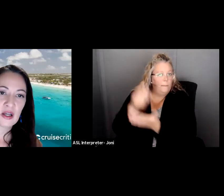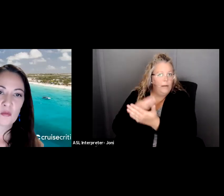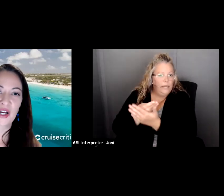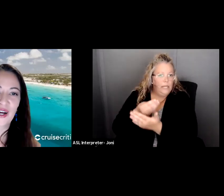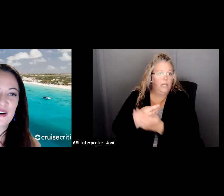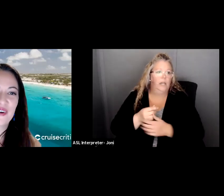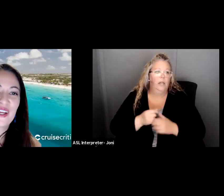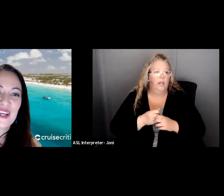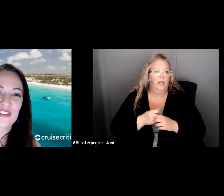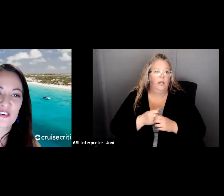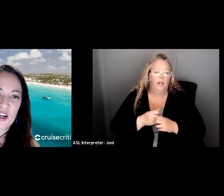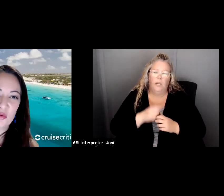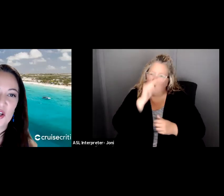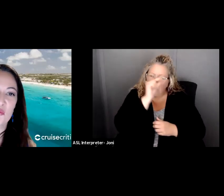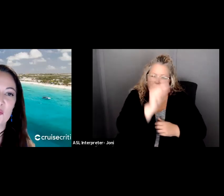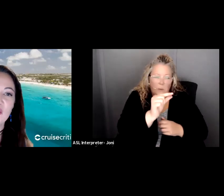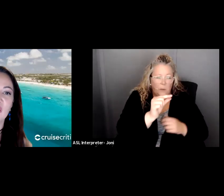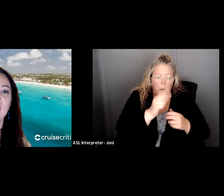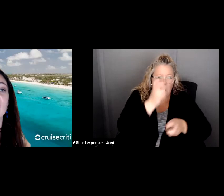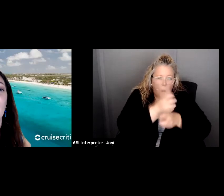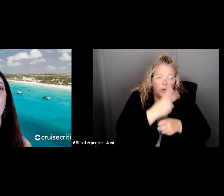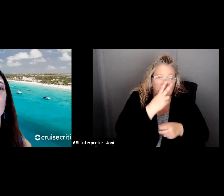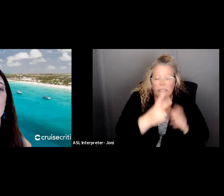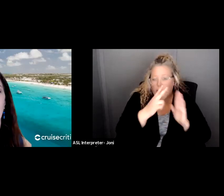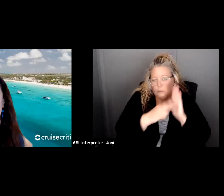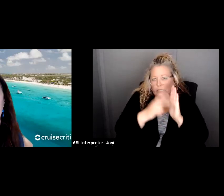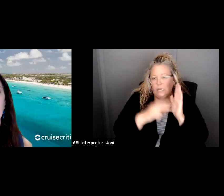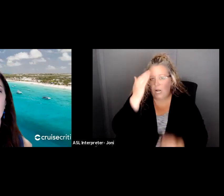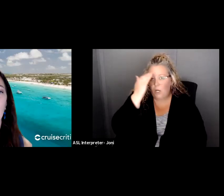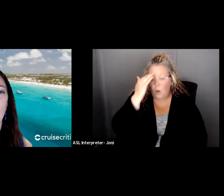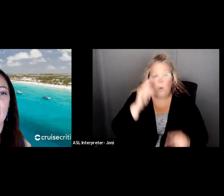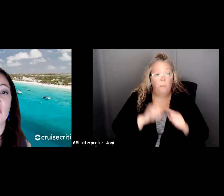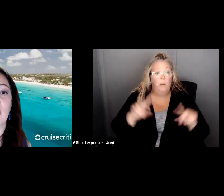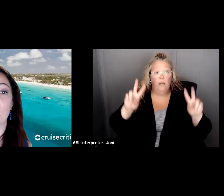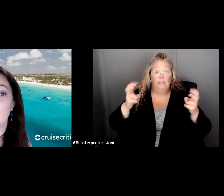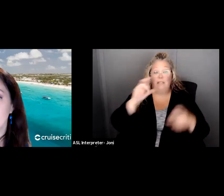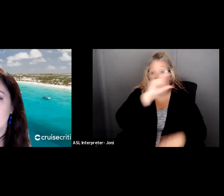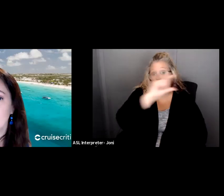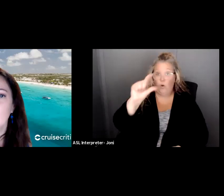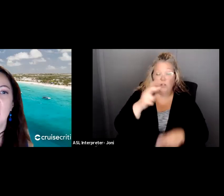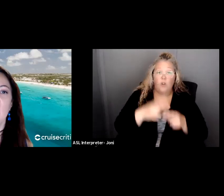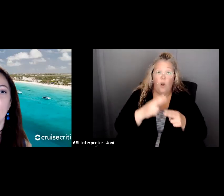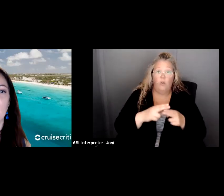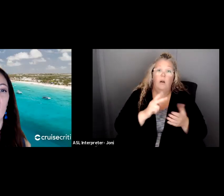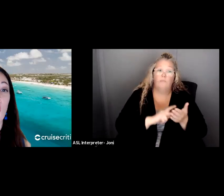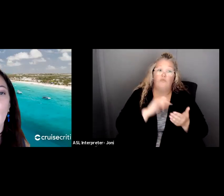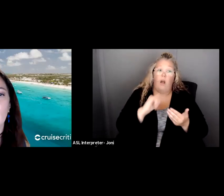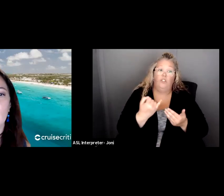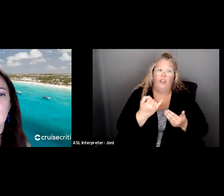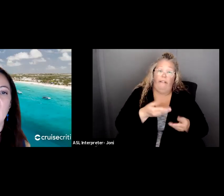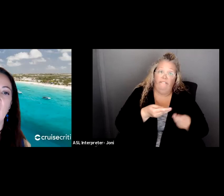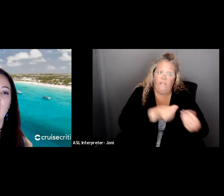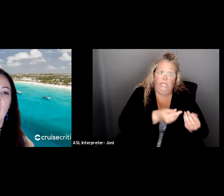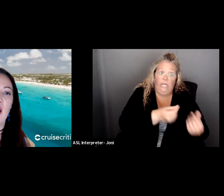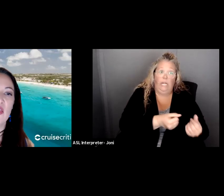read it, but, um, it's so fine print, but basically the title is project funding request slash budget. You put your goal